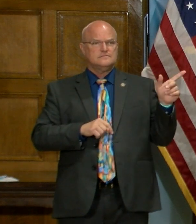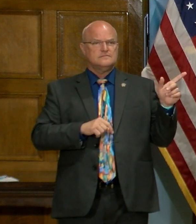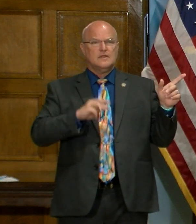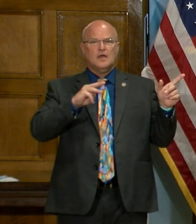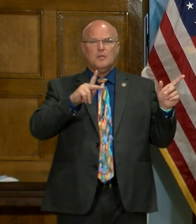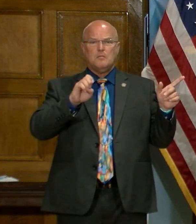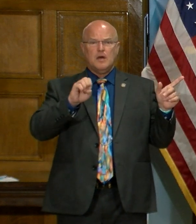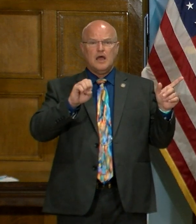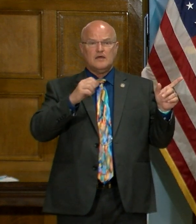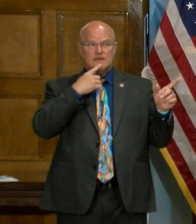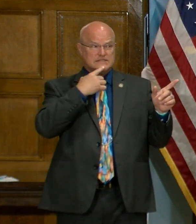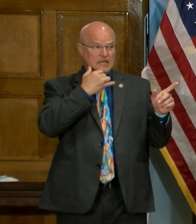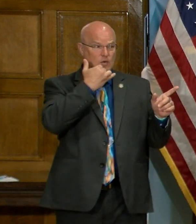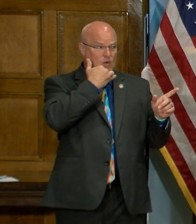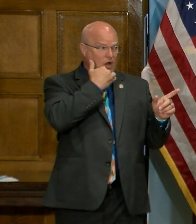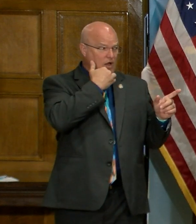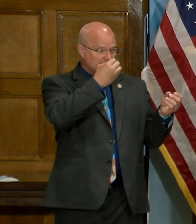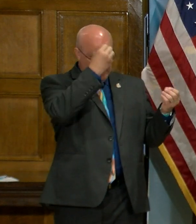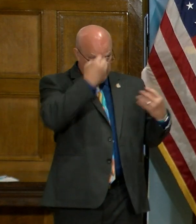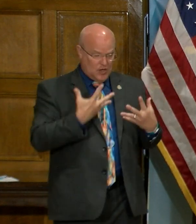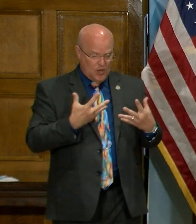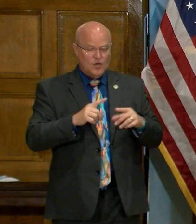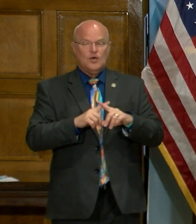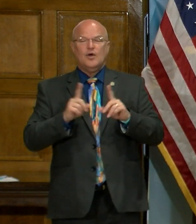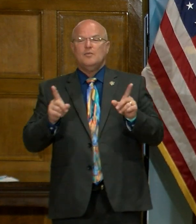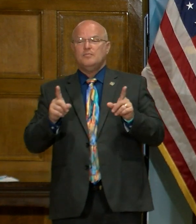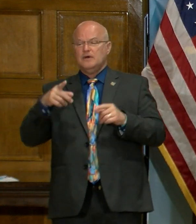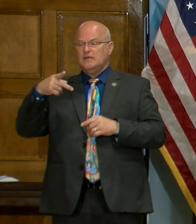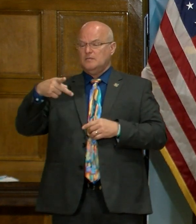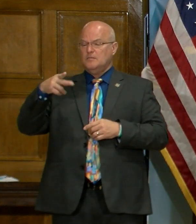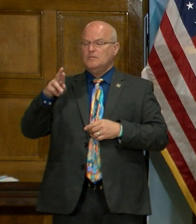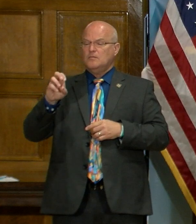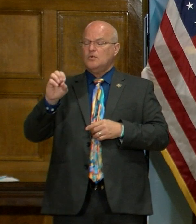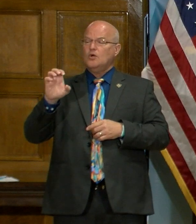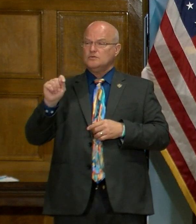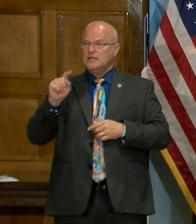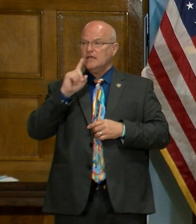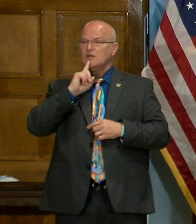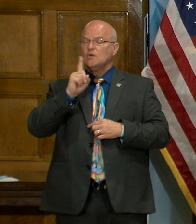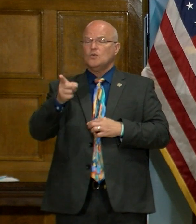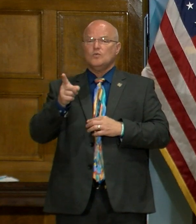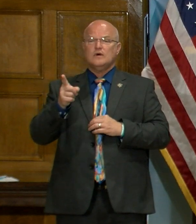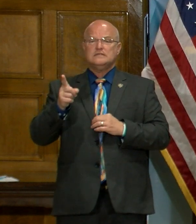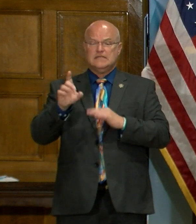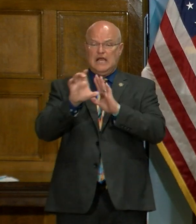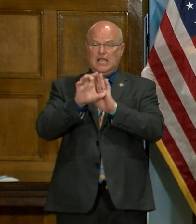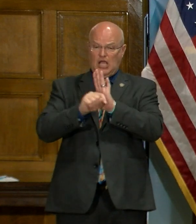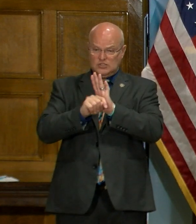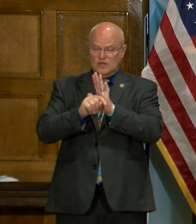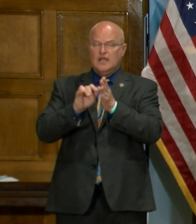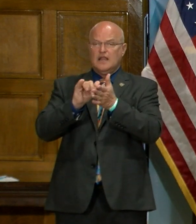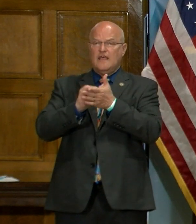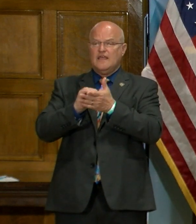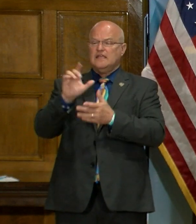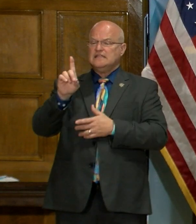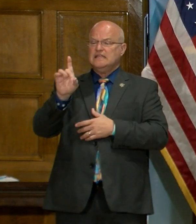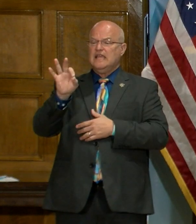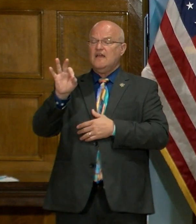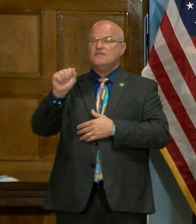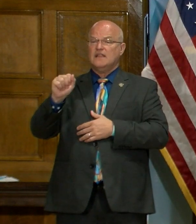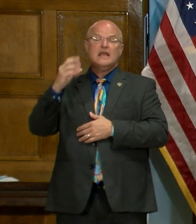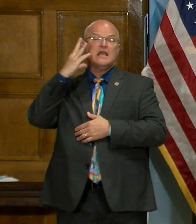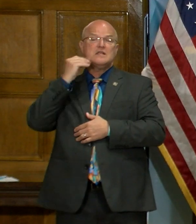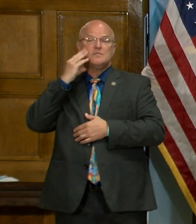ask Mike, if I say it wrong, you can jump in here, but ProTech was a contractor that our DFNA